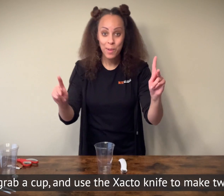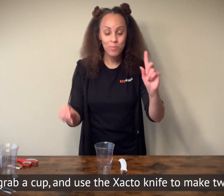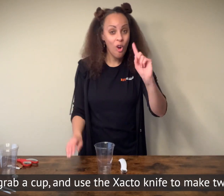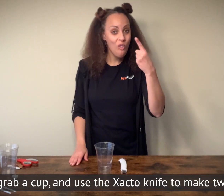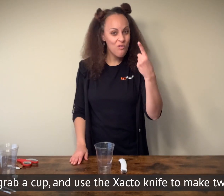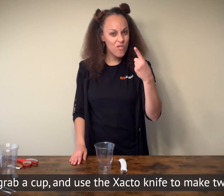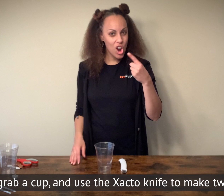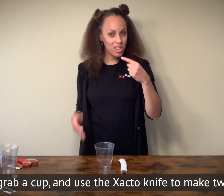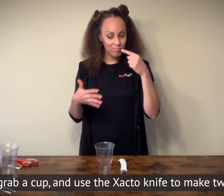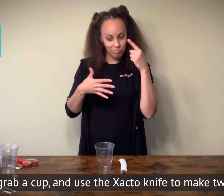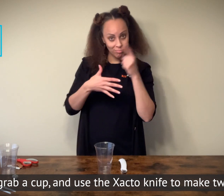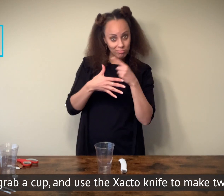Step 1.